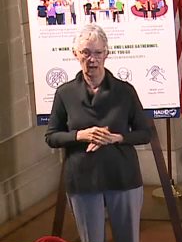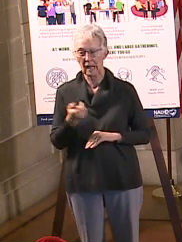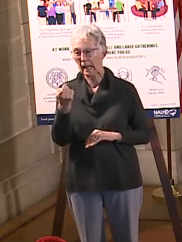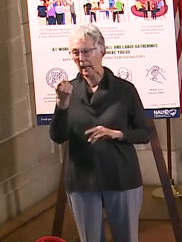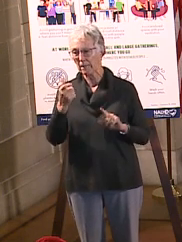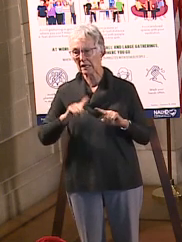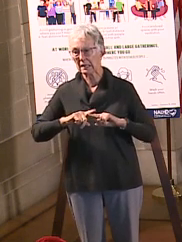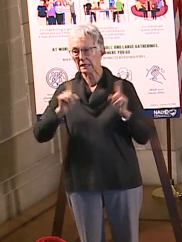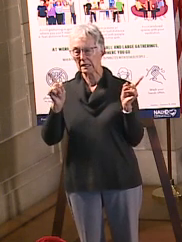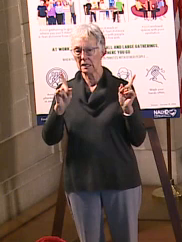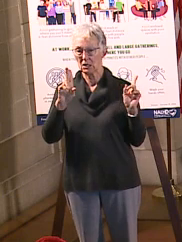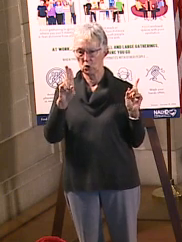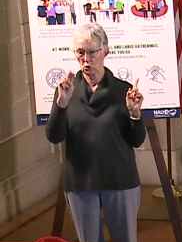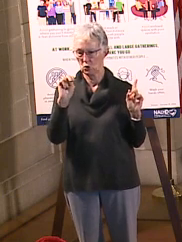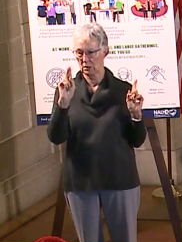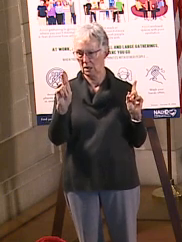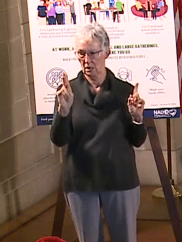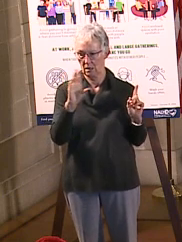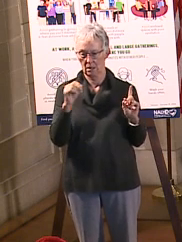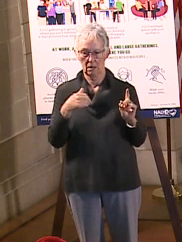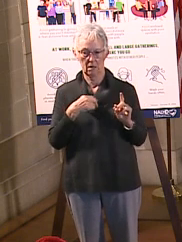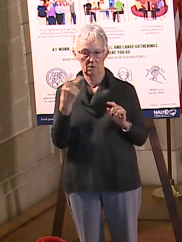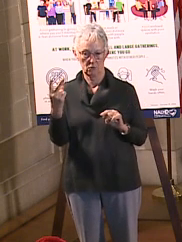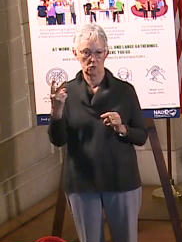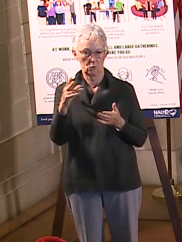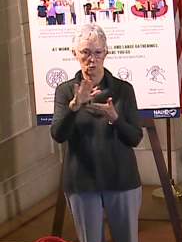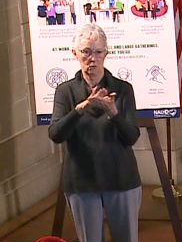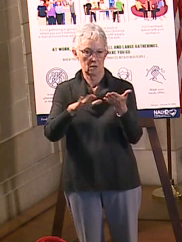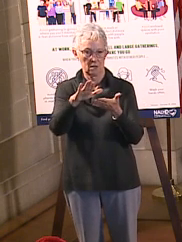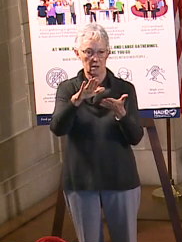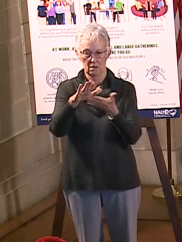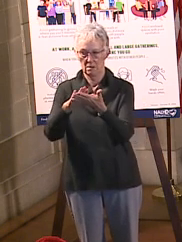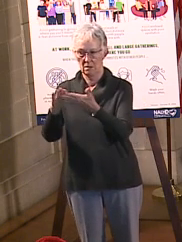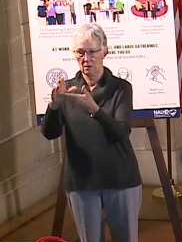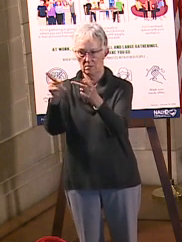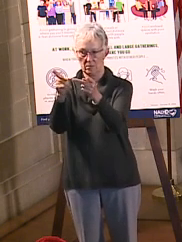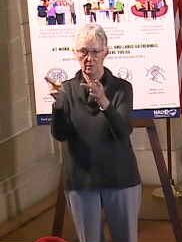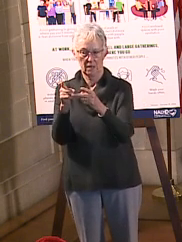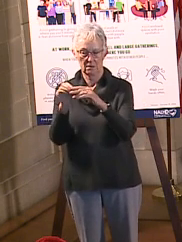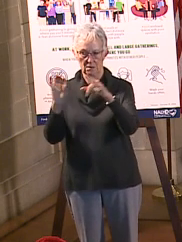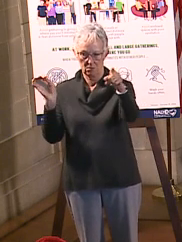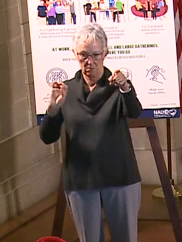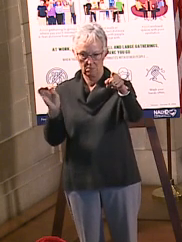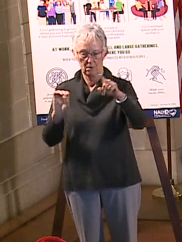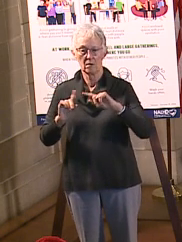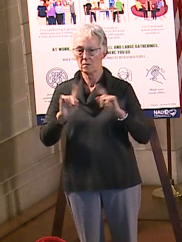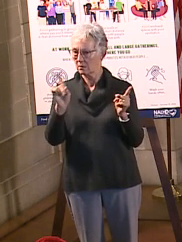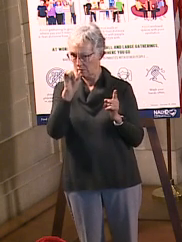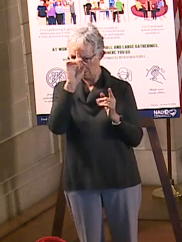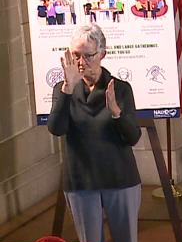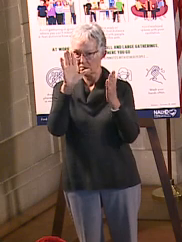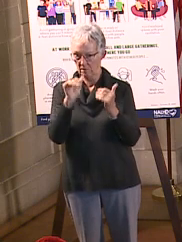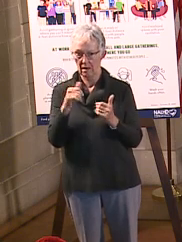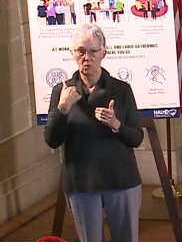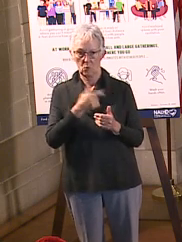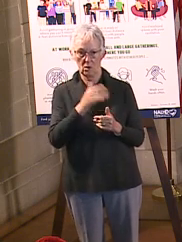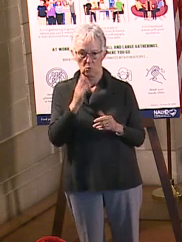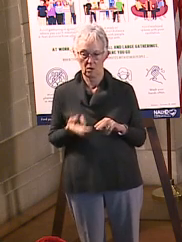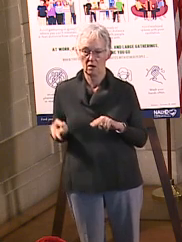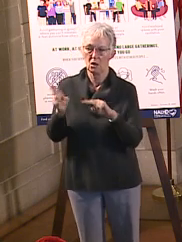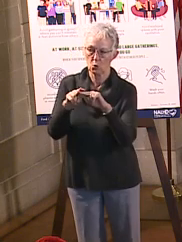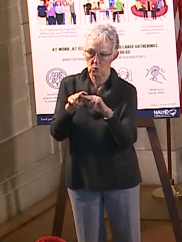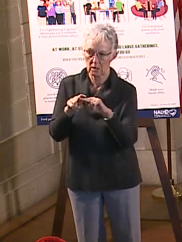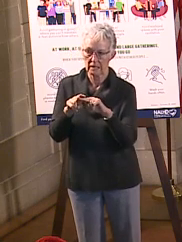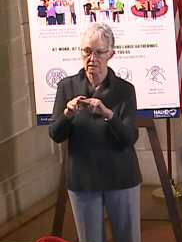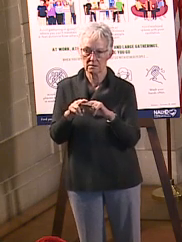our two campuses in Omaha, although I would just tell everybody you can expect more testing to be done. Now, there's a price tag